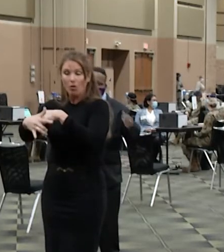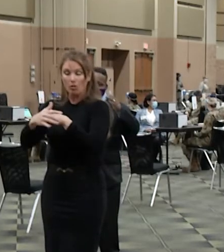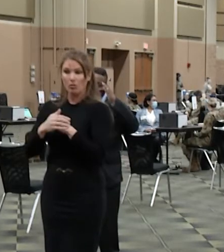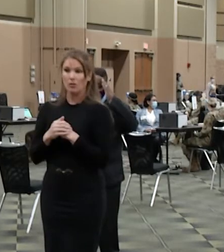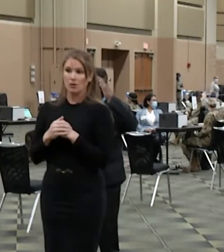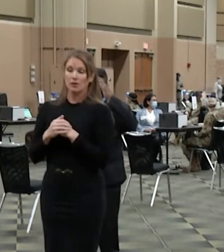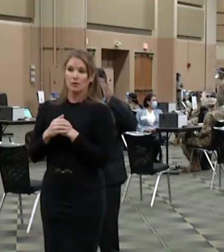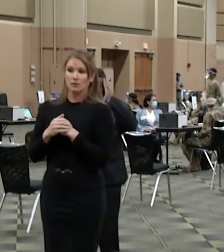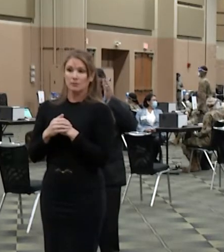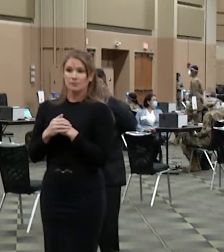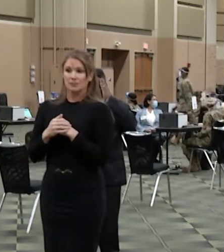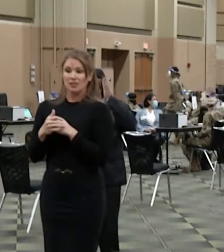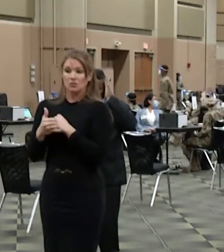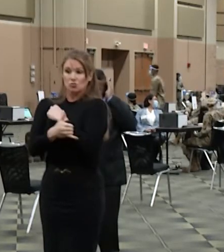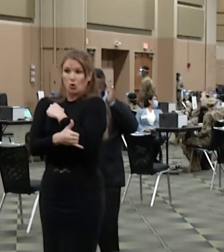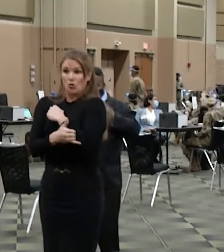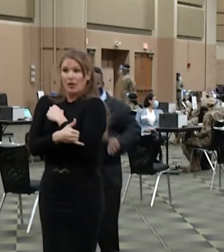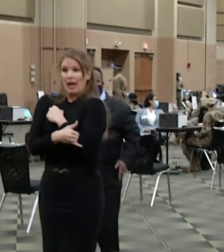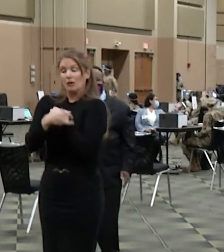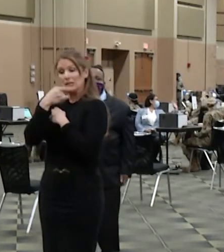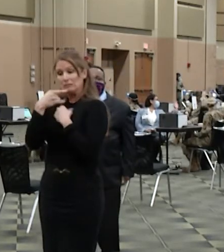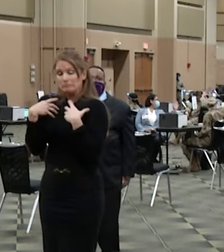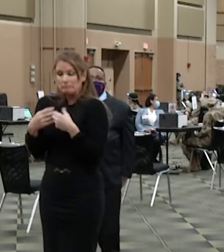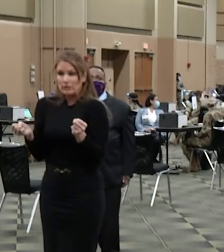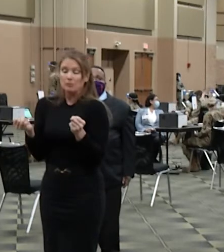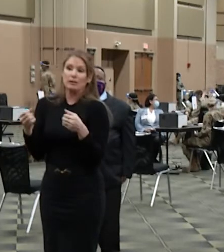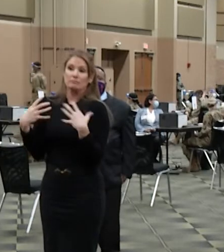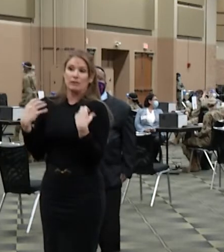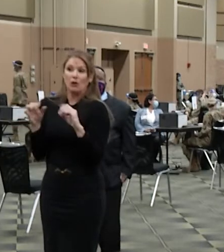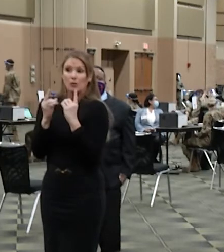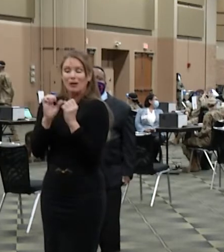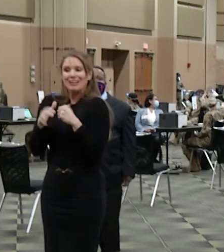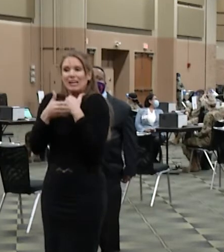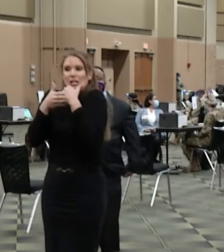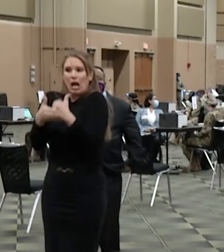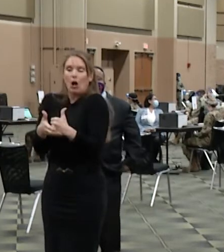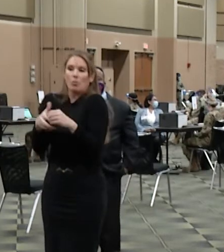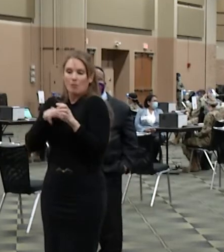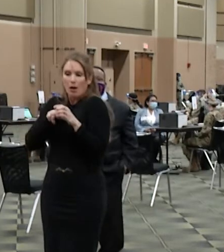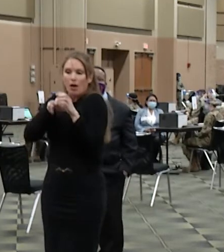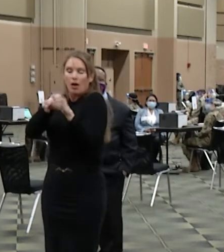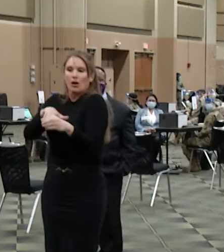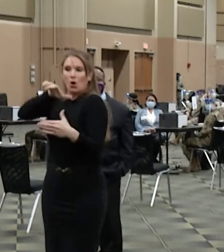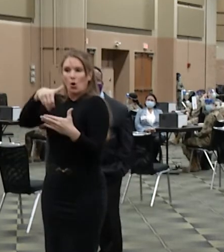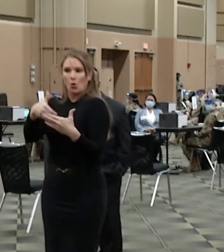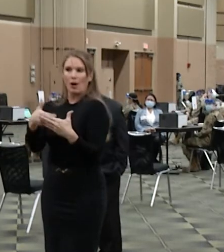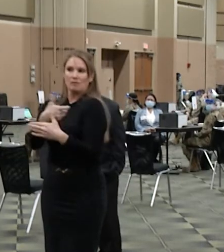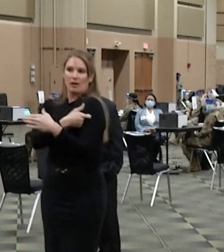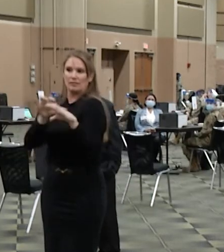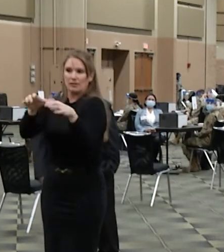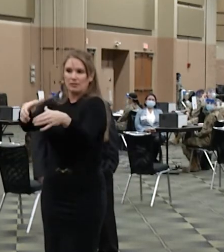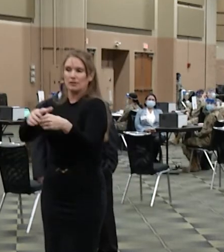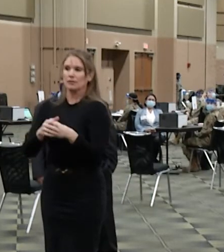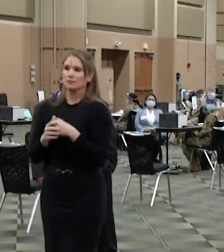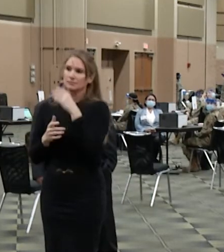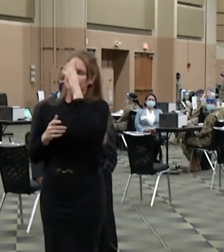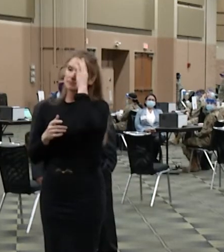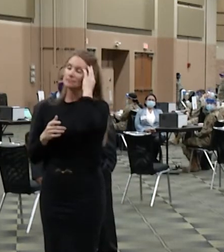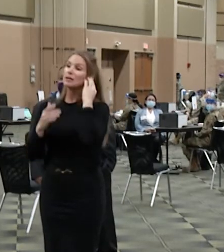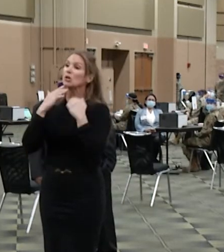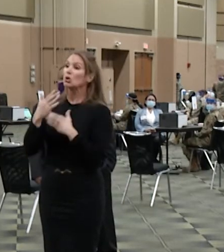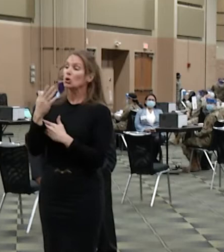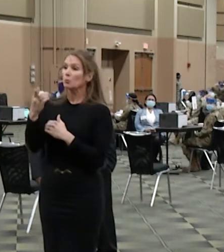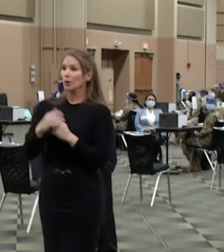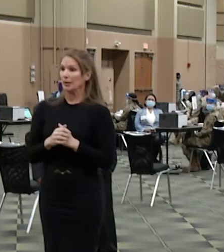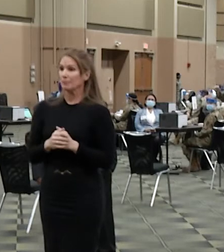available, so that the county public health department can then help them get to the site of their vaccination when they need it. Yes, ma'am.